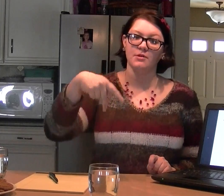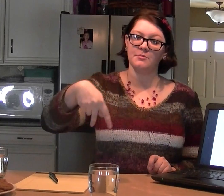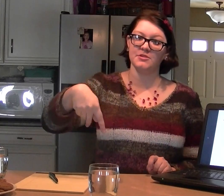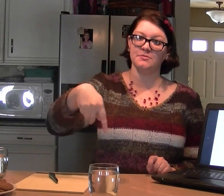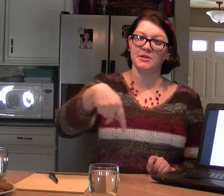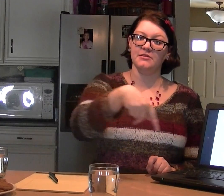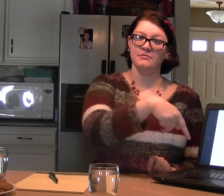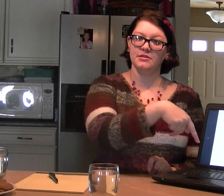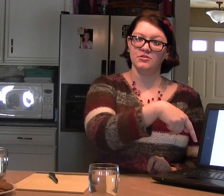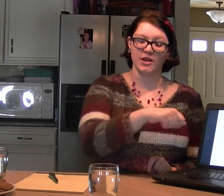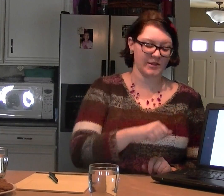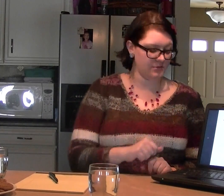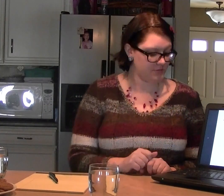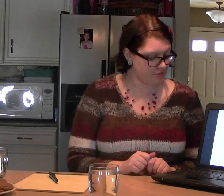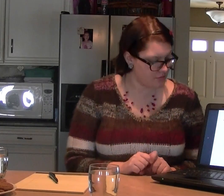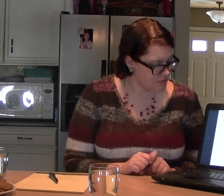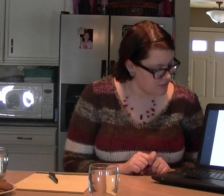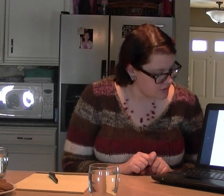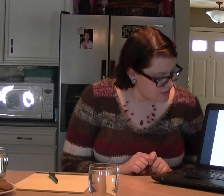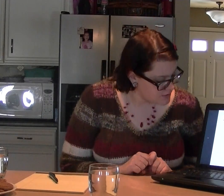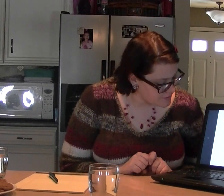Purple is a P, and you drag it.